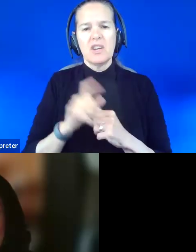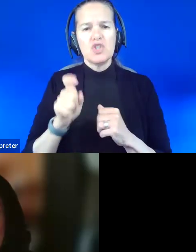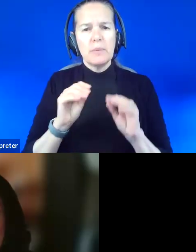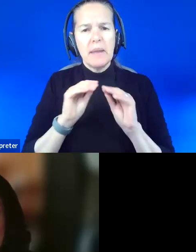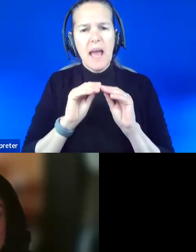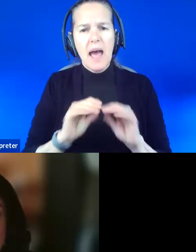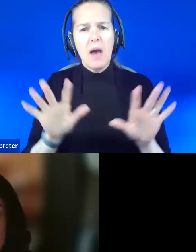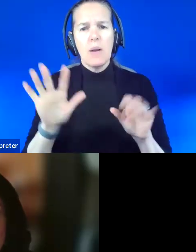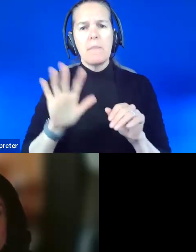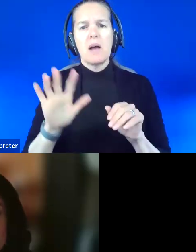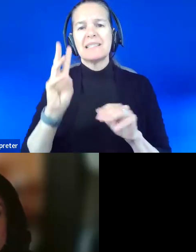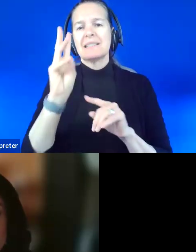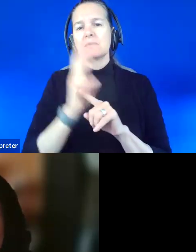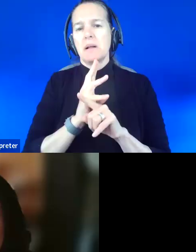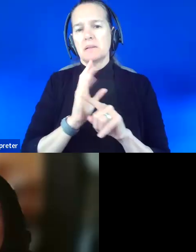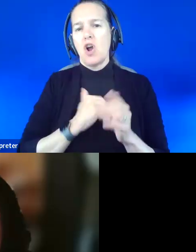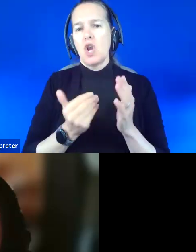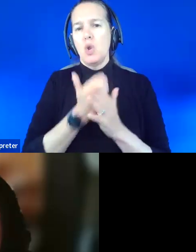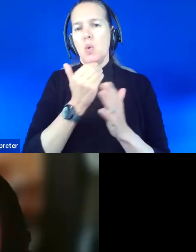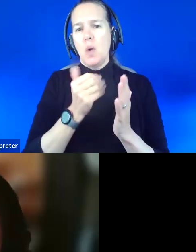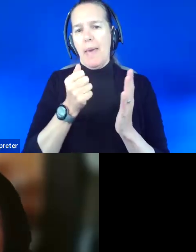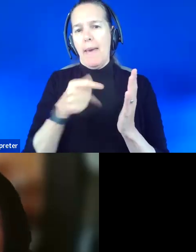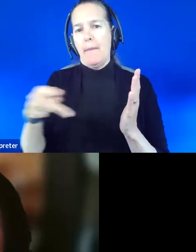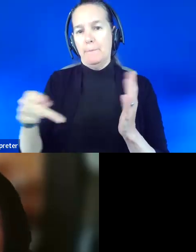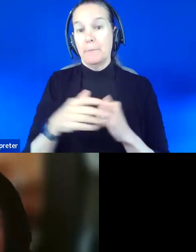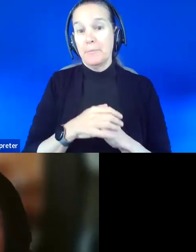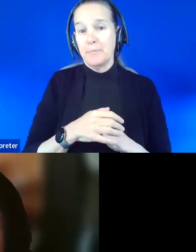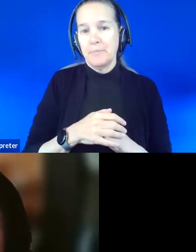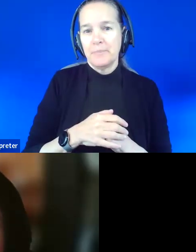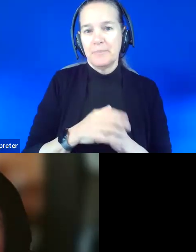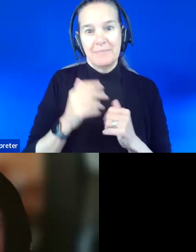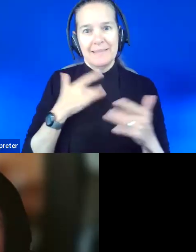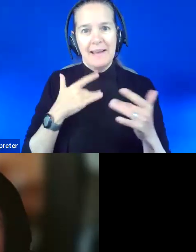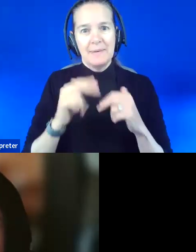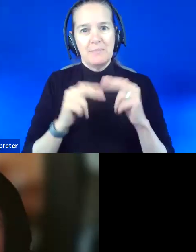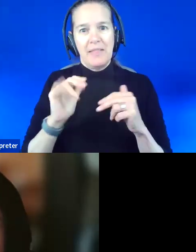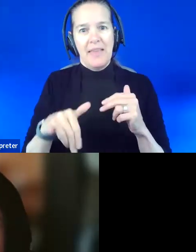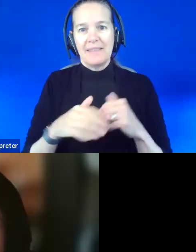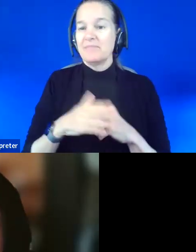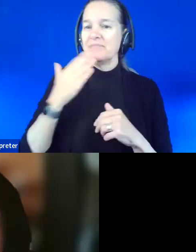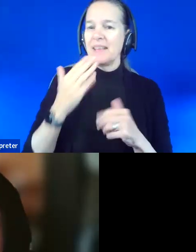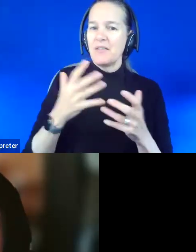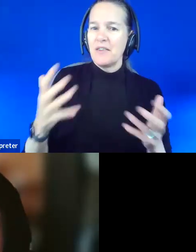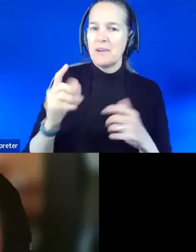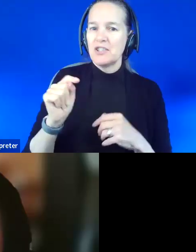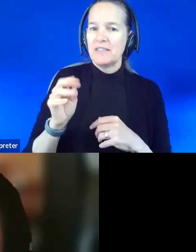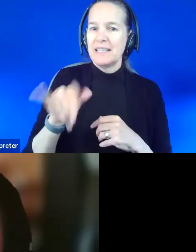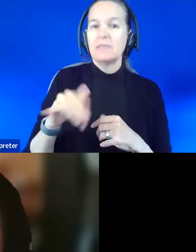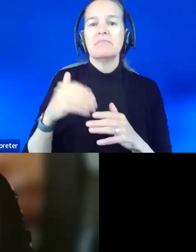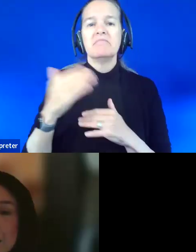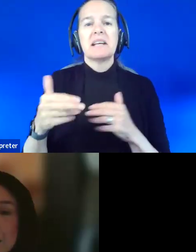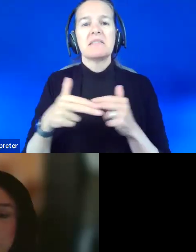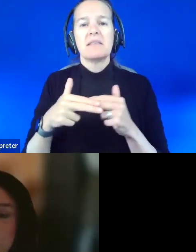in about 6 months. So really excited to be building all of this now. Thanks very much, Tiffany. Yeah, we can go to the next